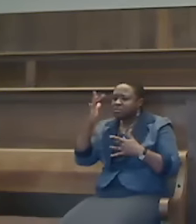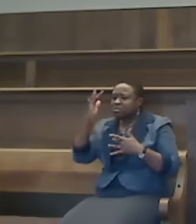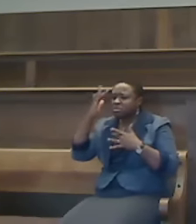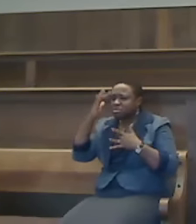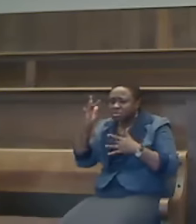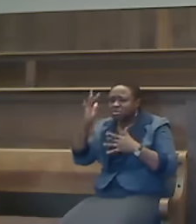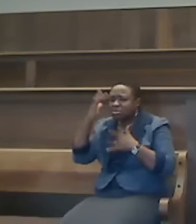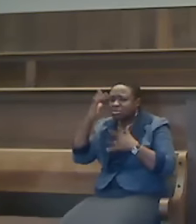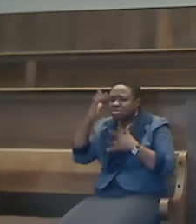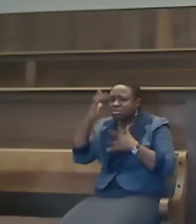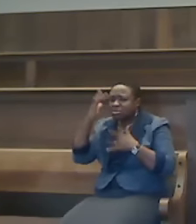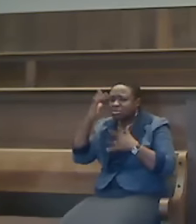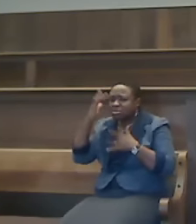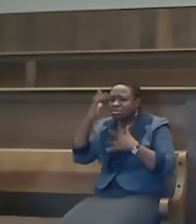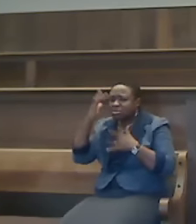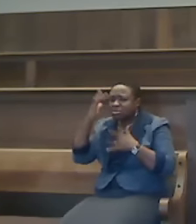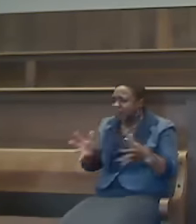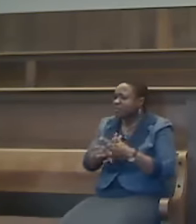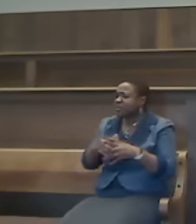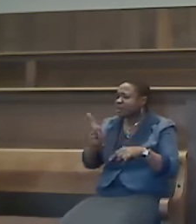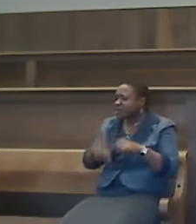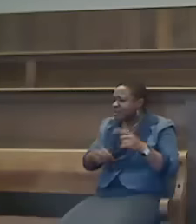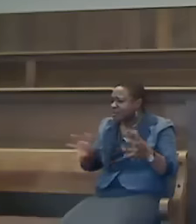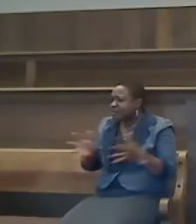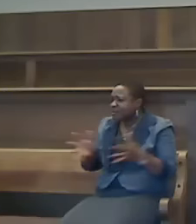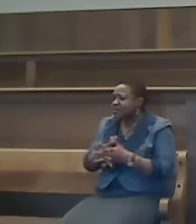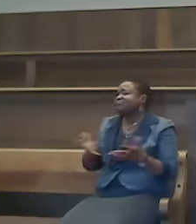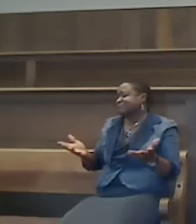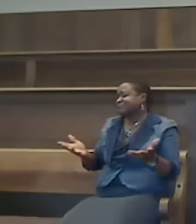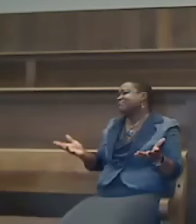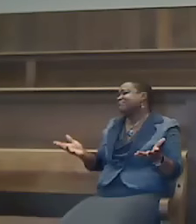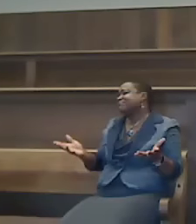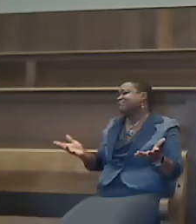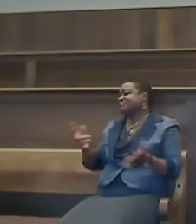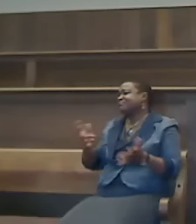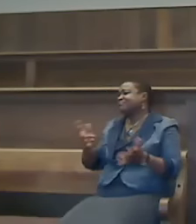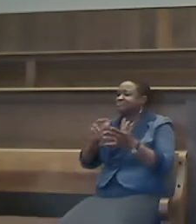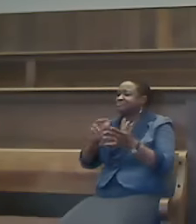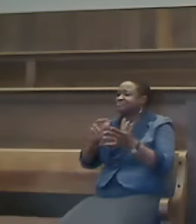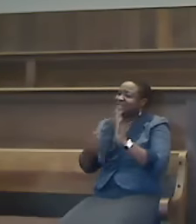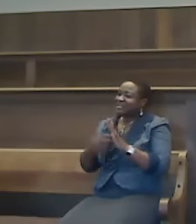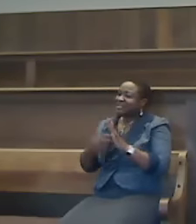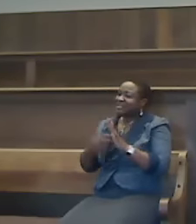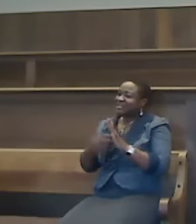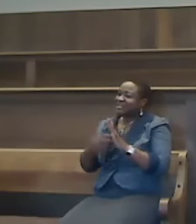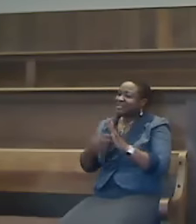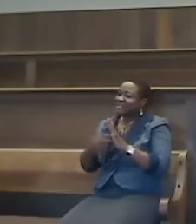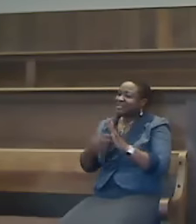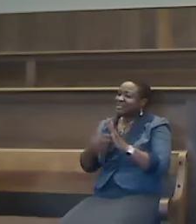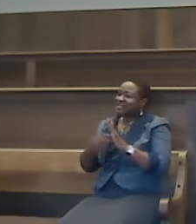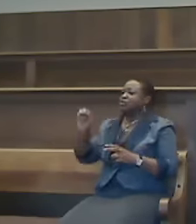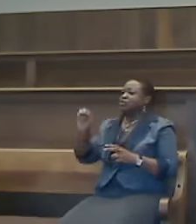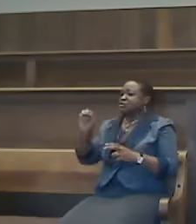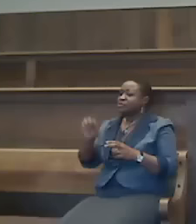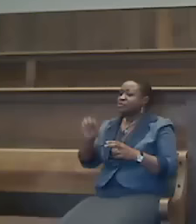infertility, which is what we're seeing out there. And this is nature's way of getting rid of what doesn't